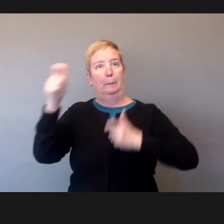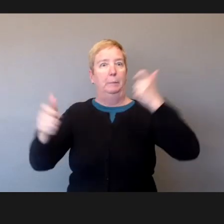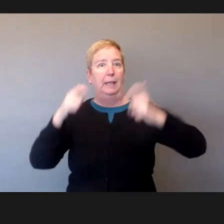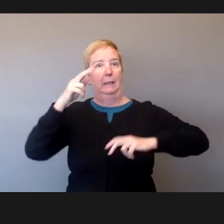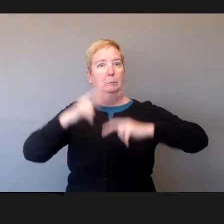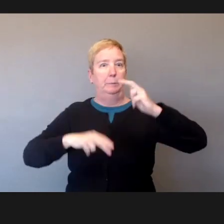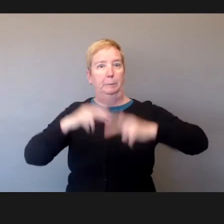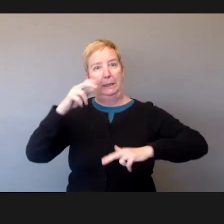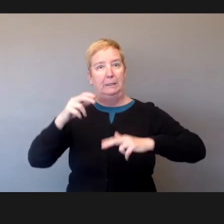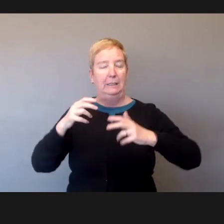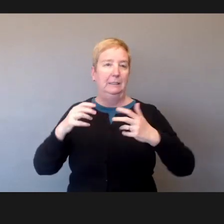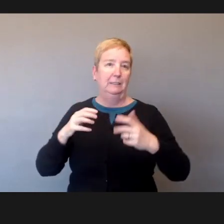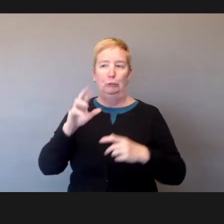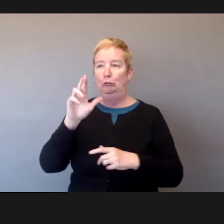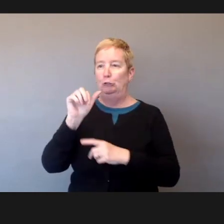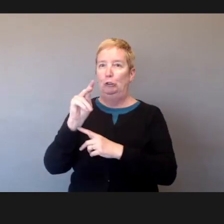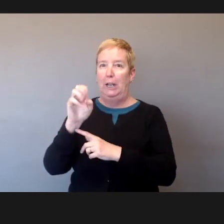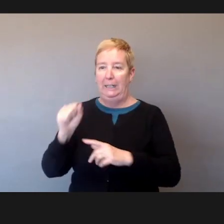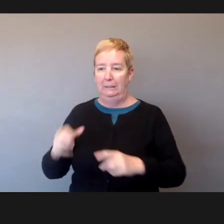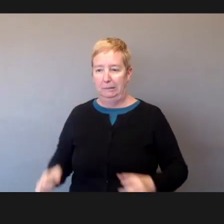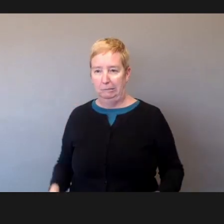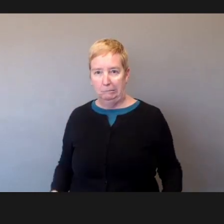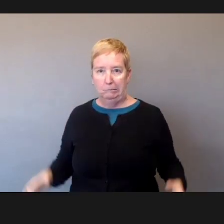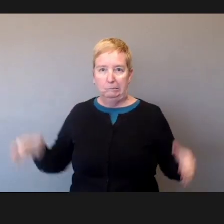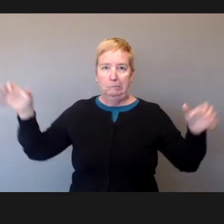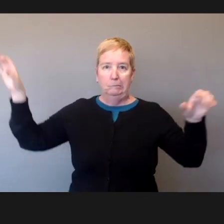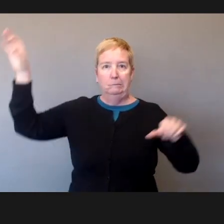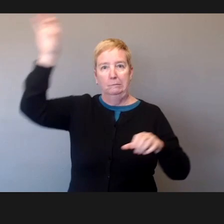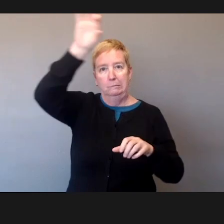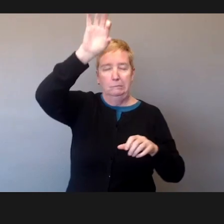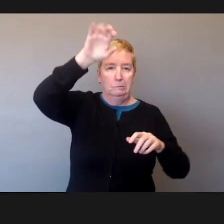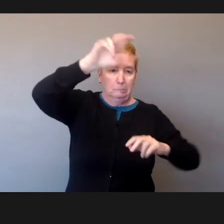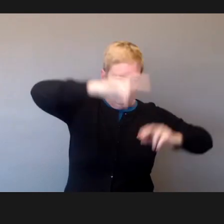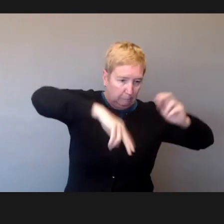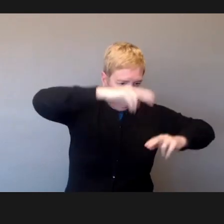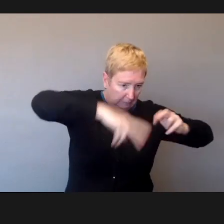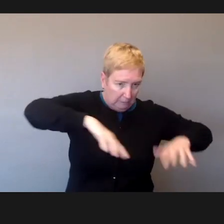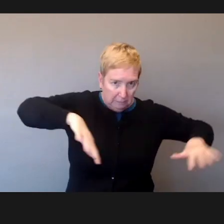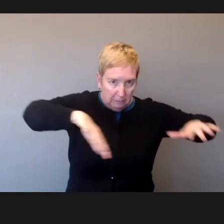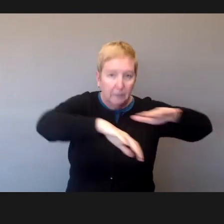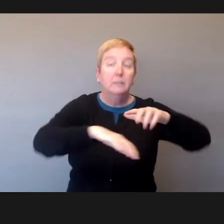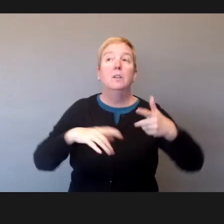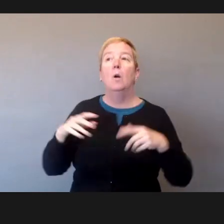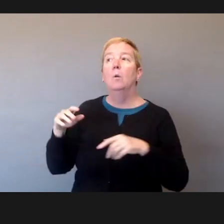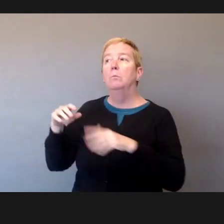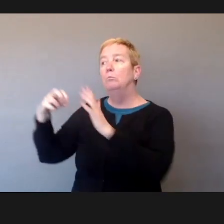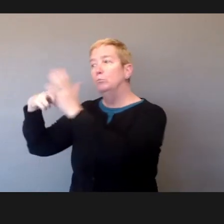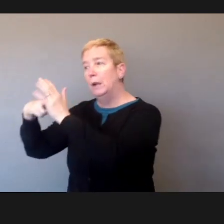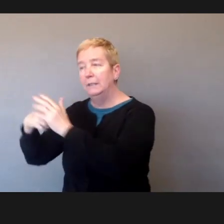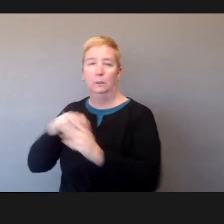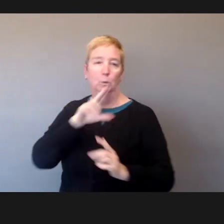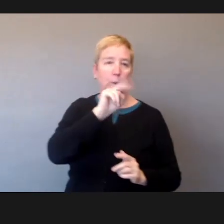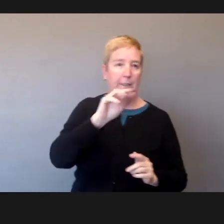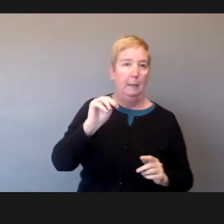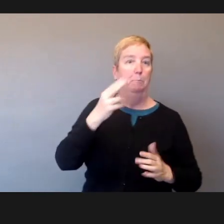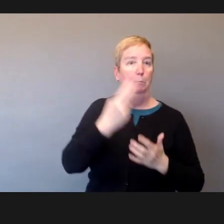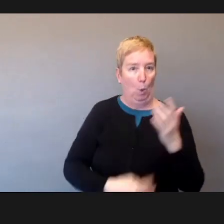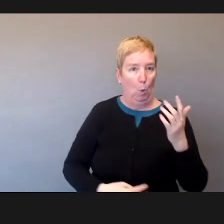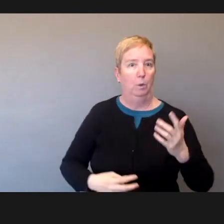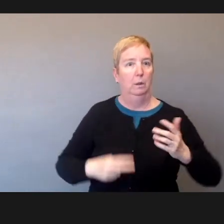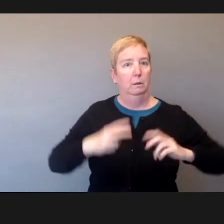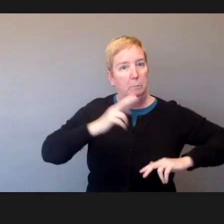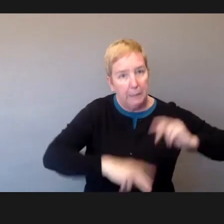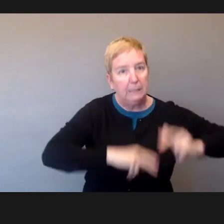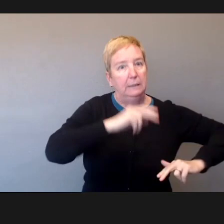here. Presbyterian and UNMH are both in the midst of construction and expansion. But